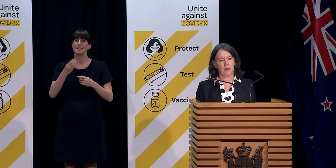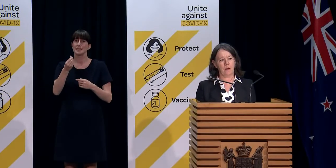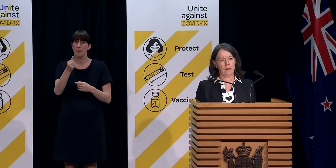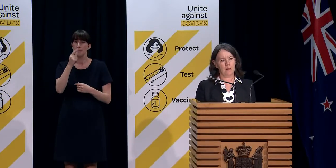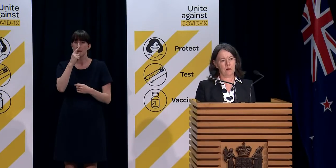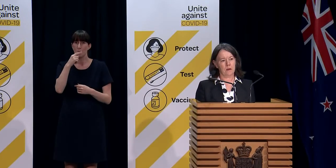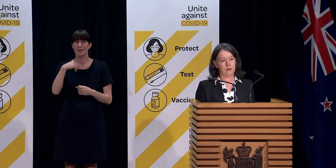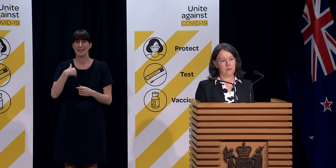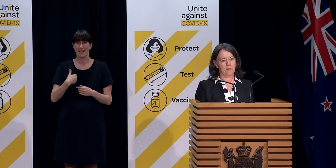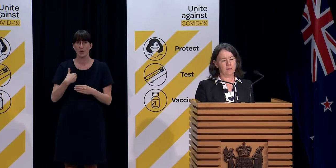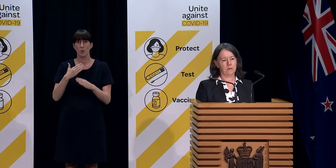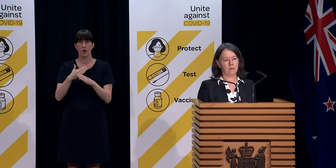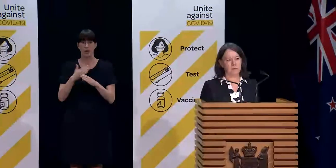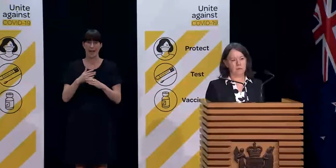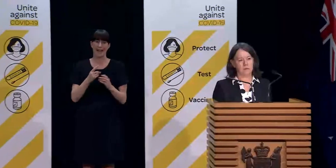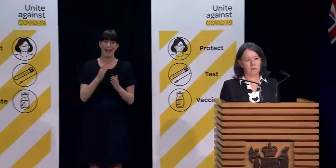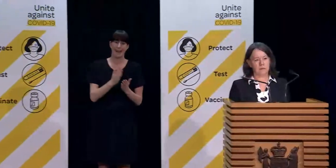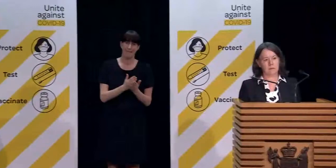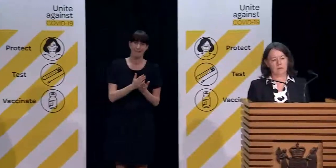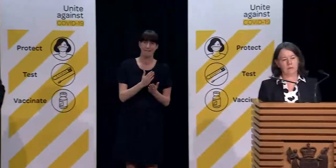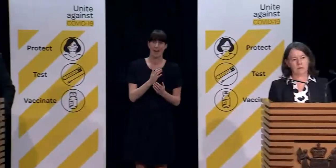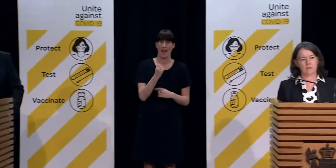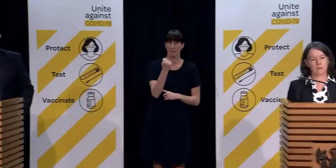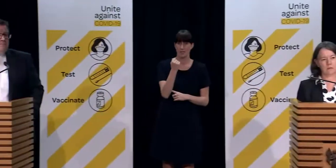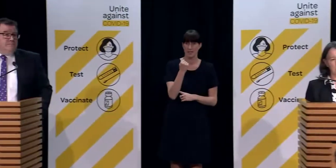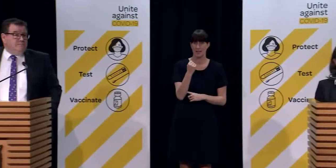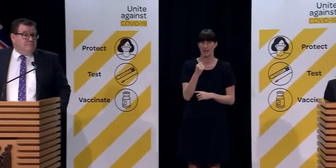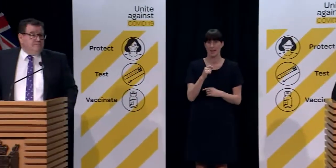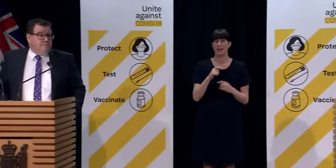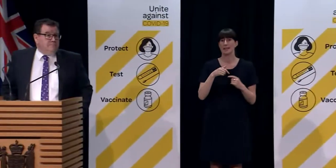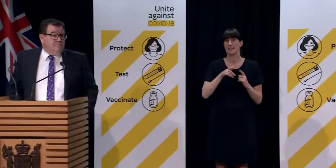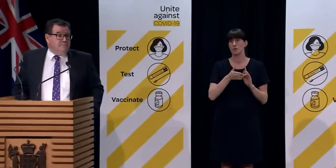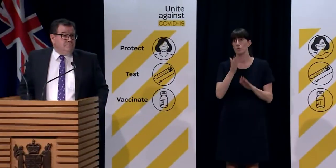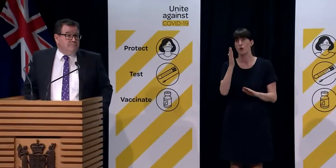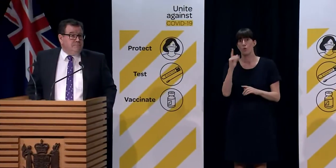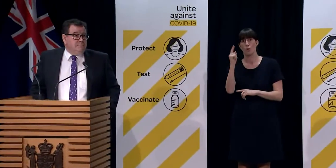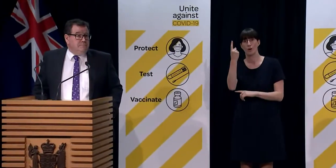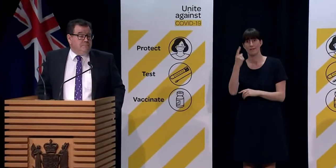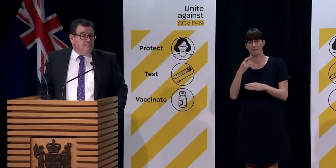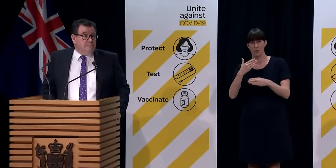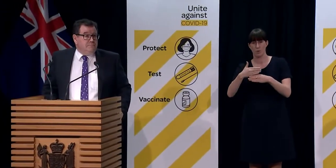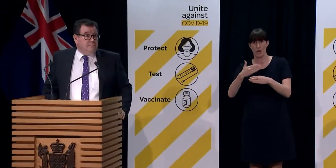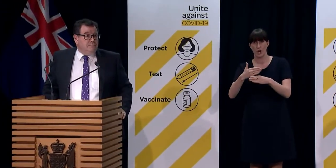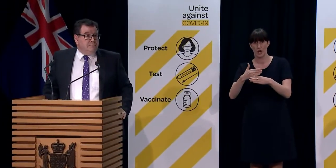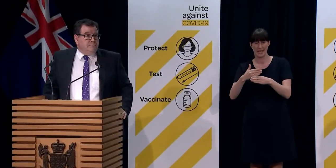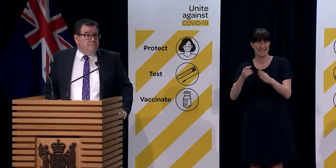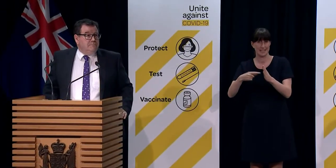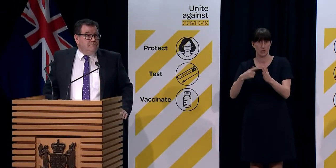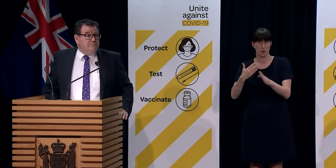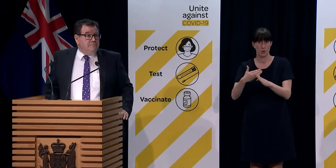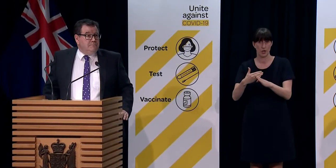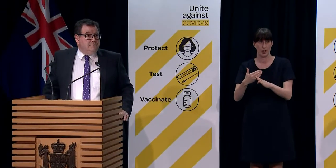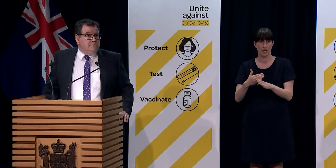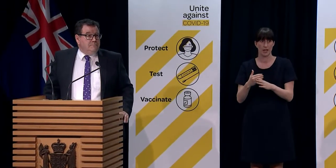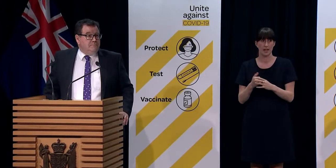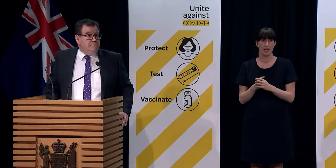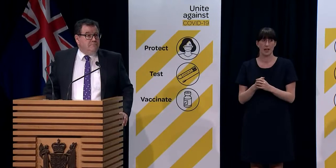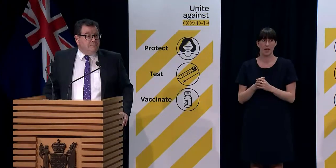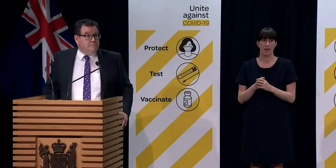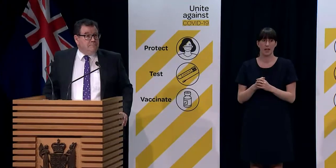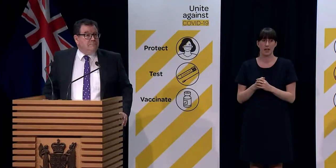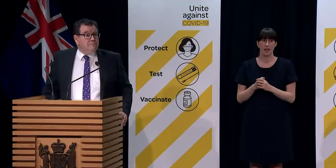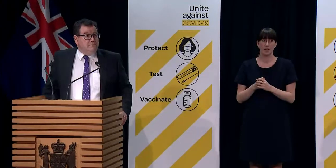What does it mean? Can you give more detail about what's going to be required and what consultation has gone on with the